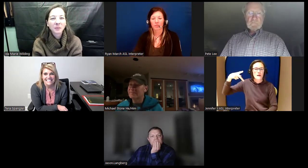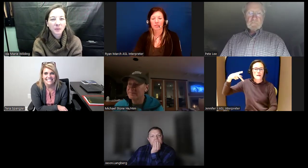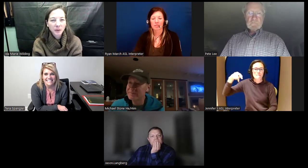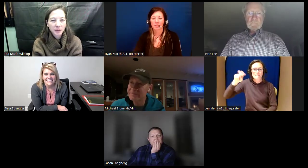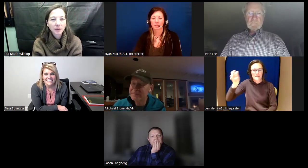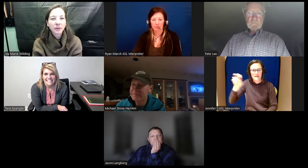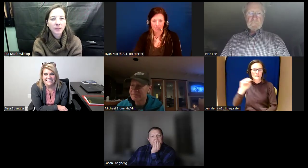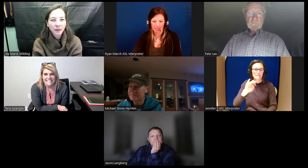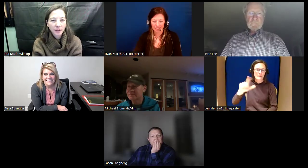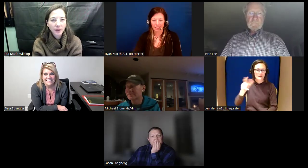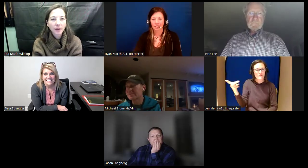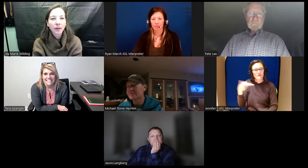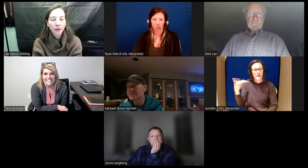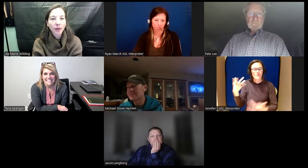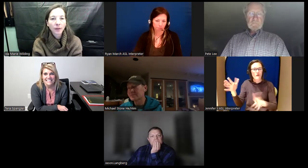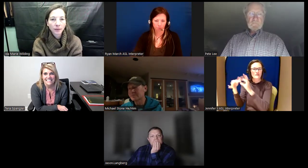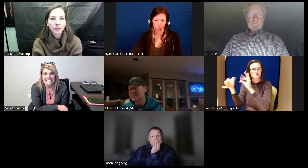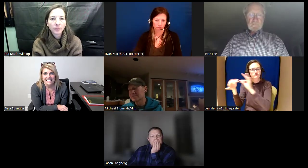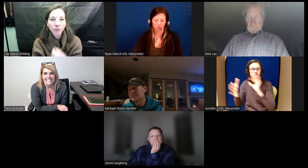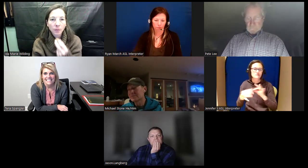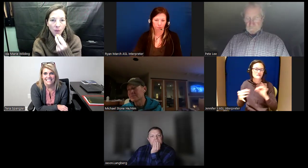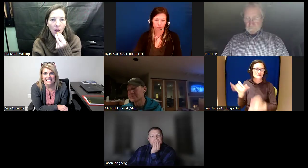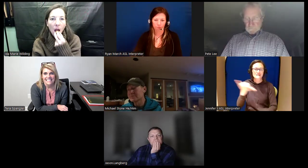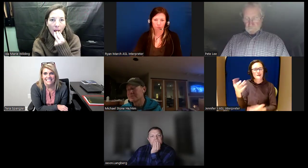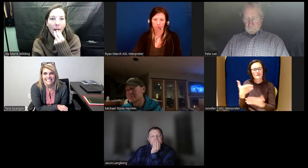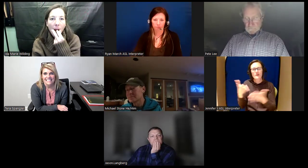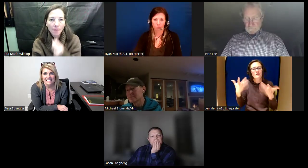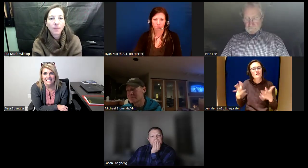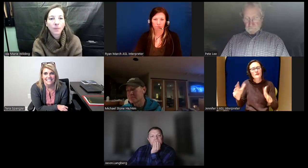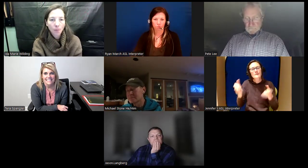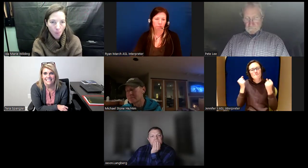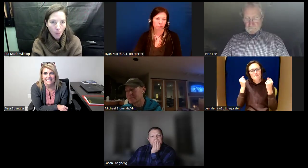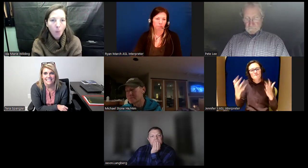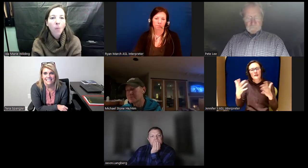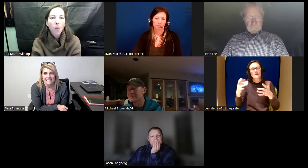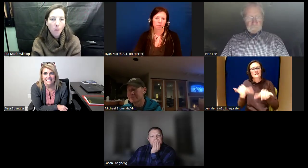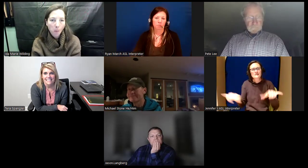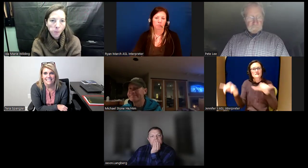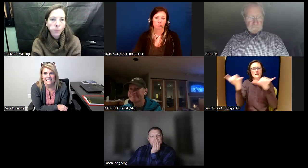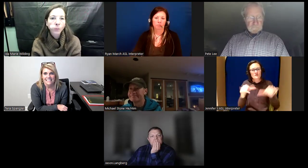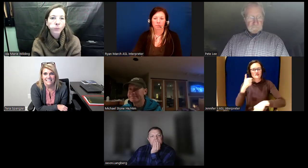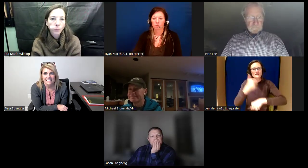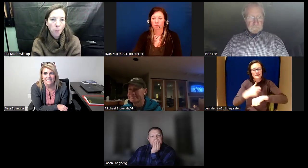thing. As there are many standards in Colorado already for about literacy, about